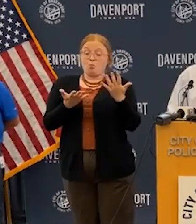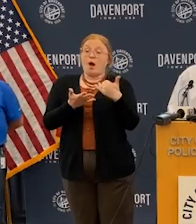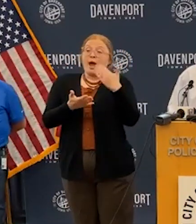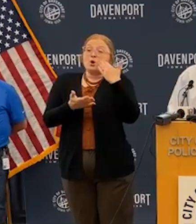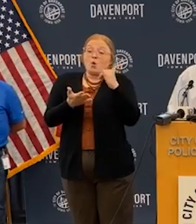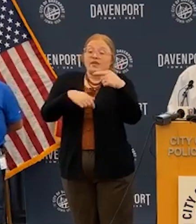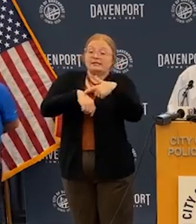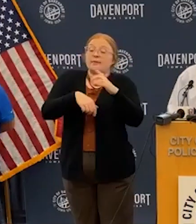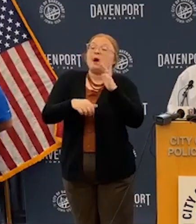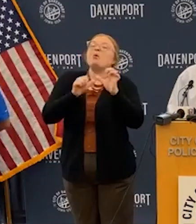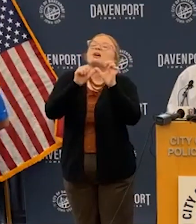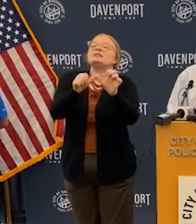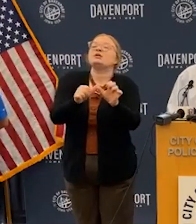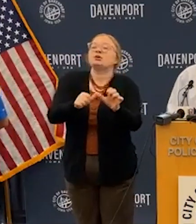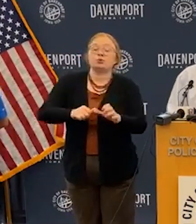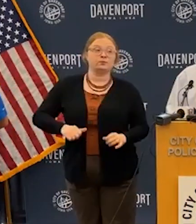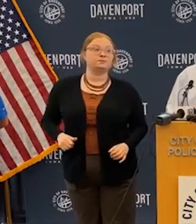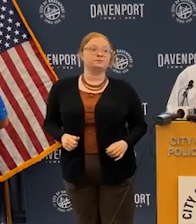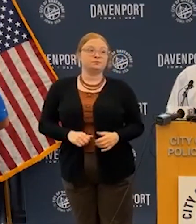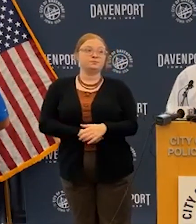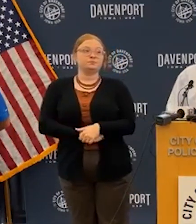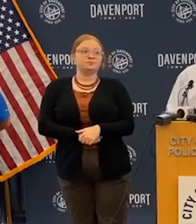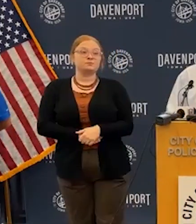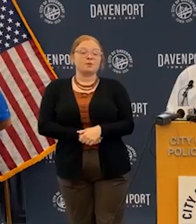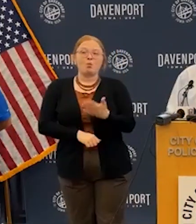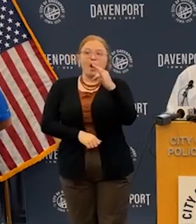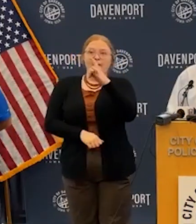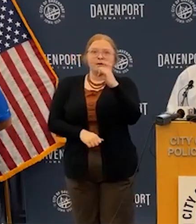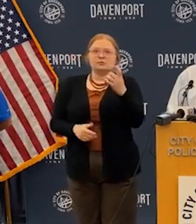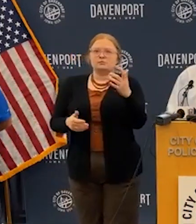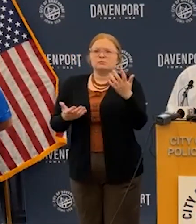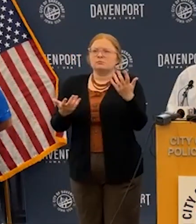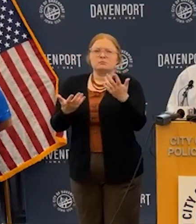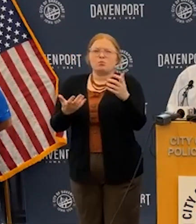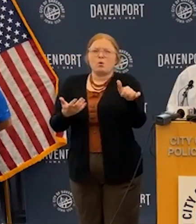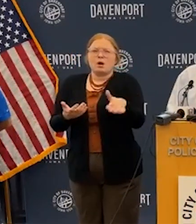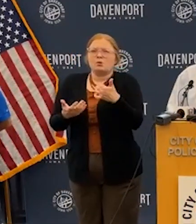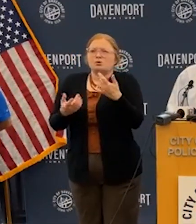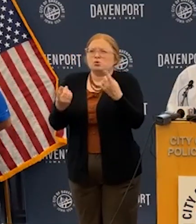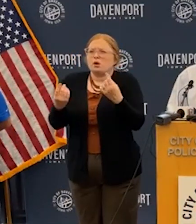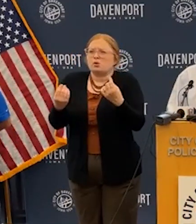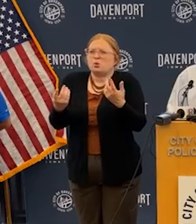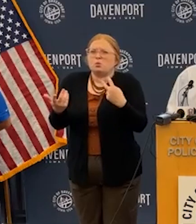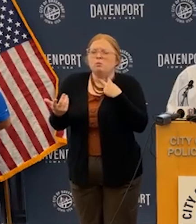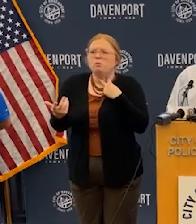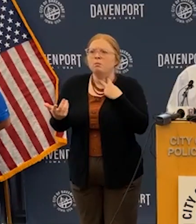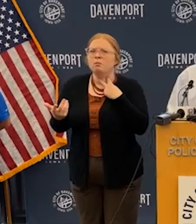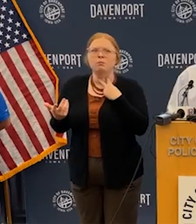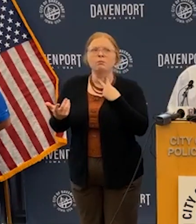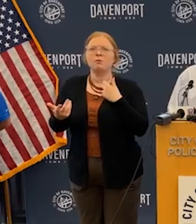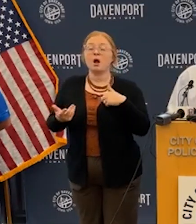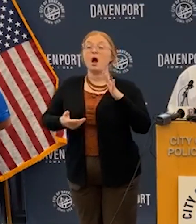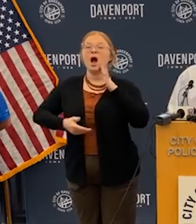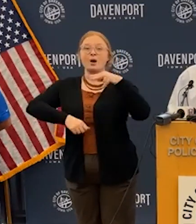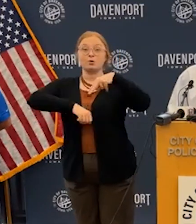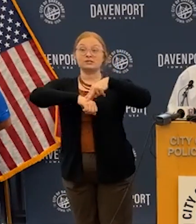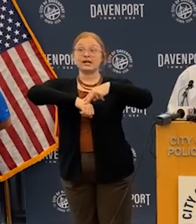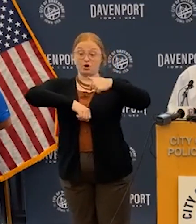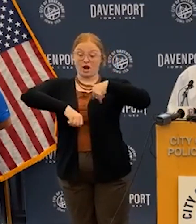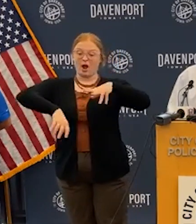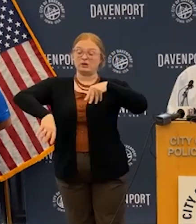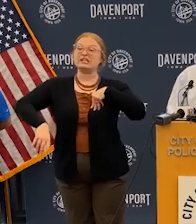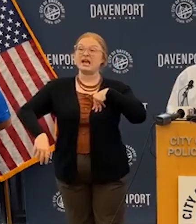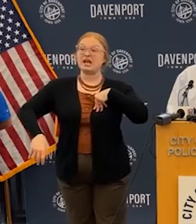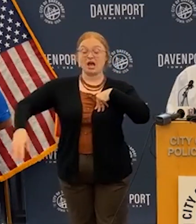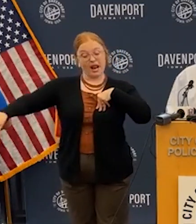how to do that. But I'll stand in front of you and take it, and take the criticism and take the questions, because in